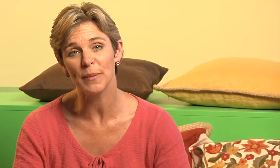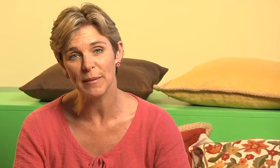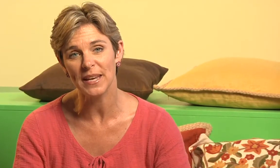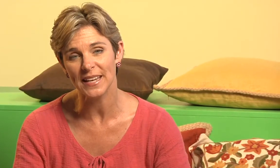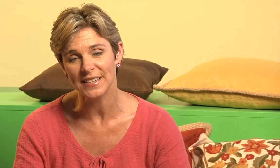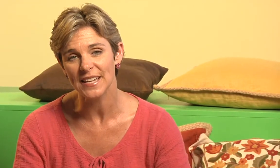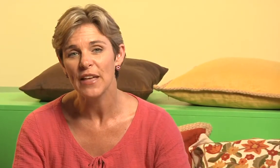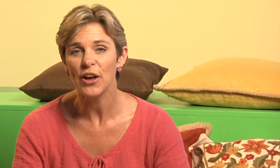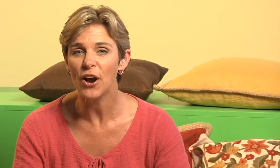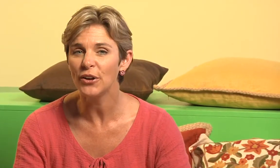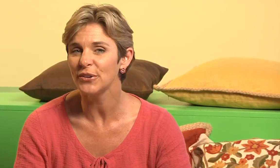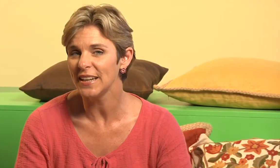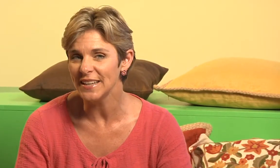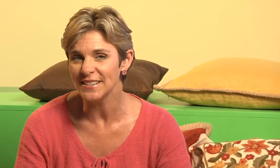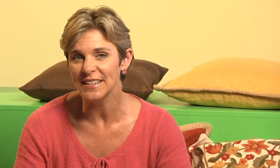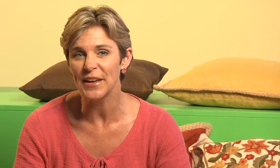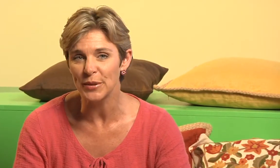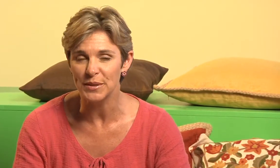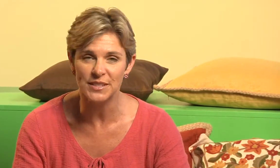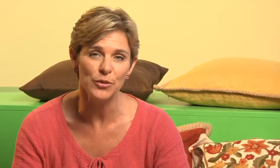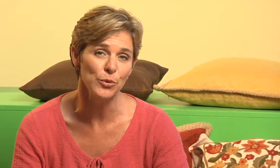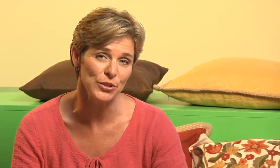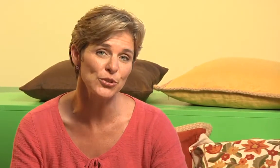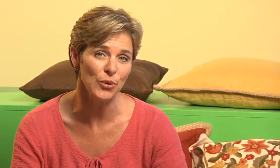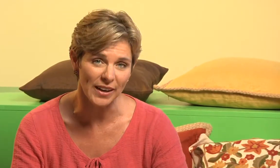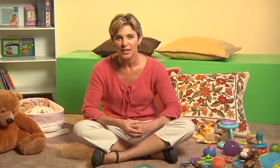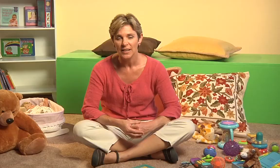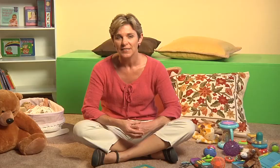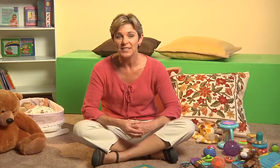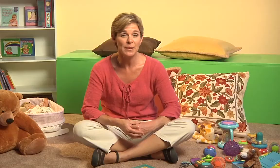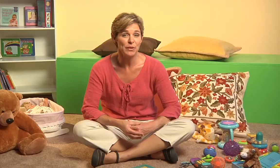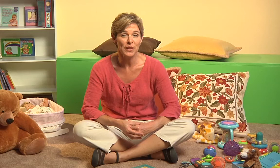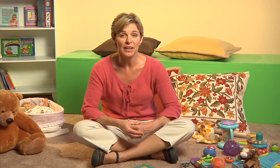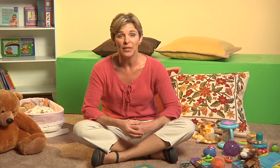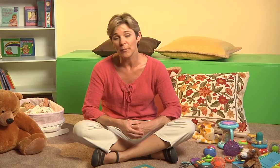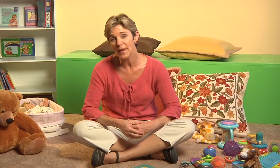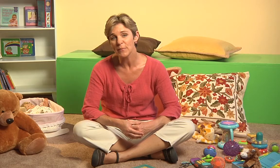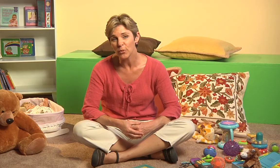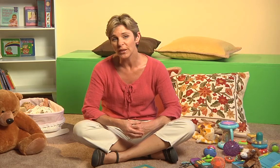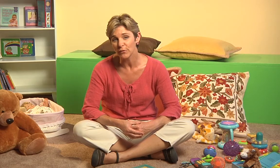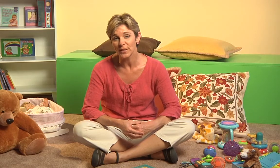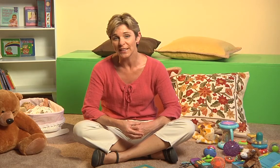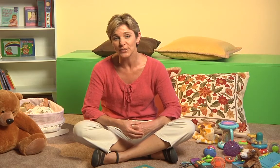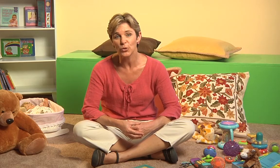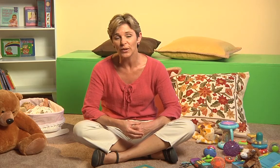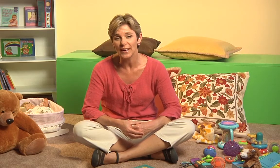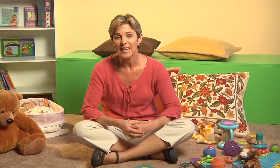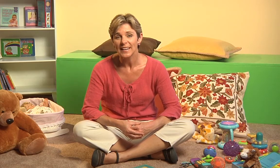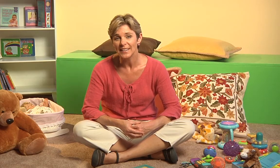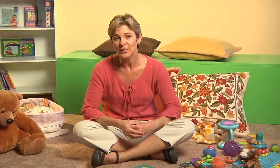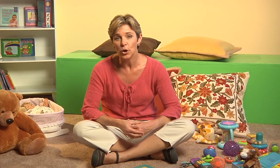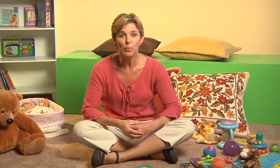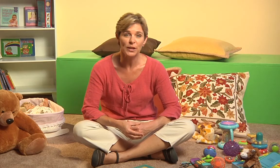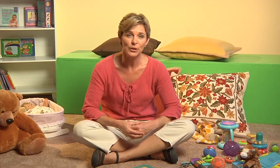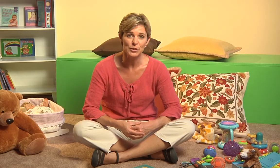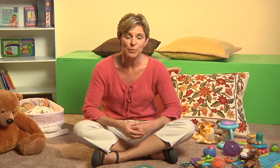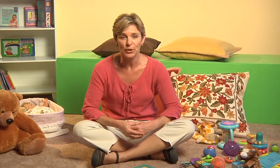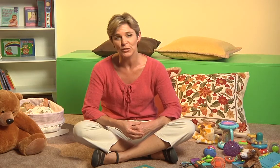baby is, the harder it is to get them to sit through a story. They seem to think that the main point of reading a story is to open and close the book and